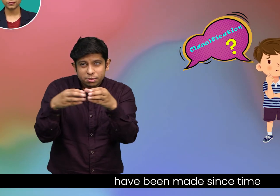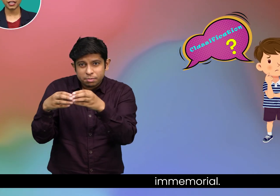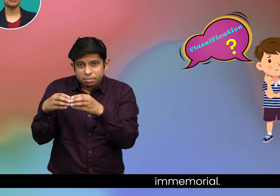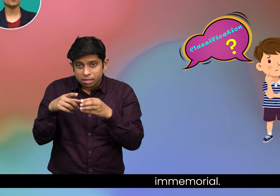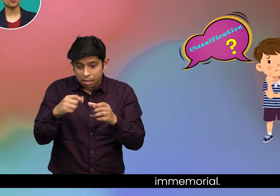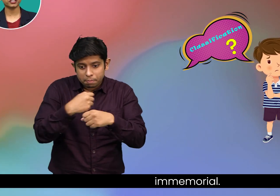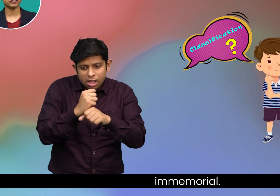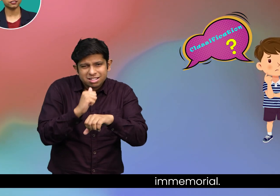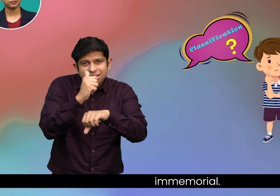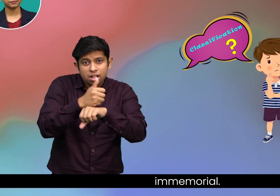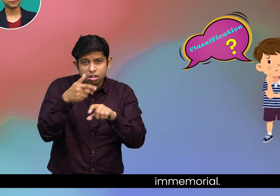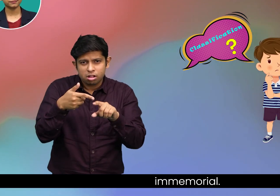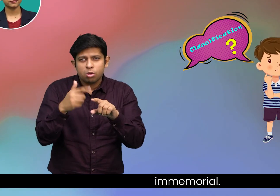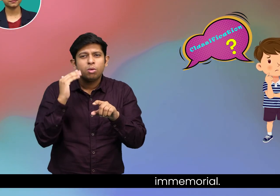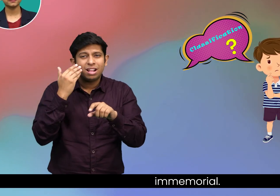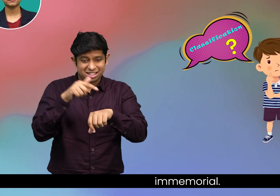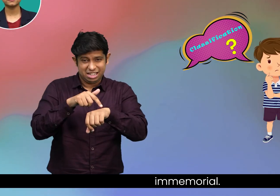time immemorial.